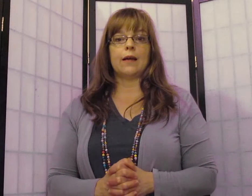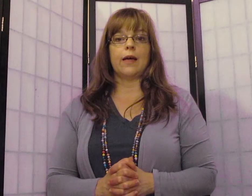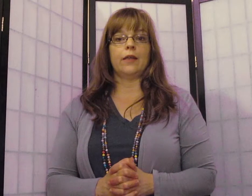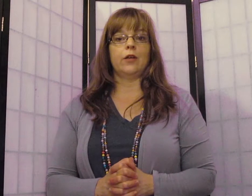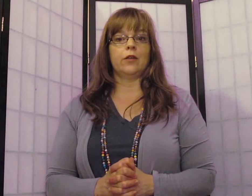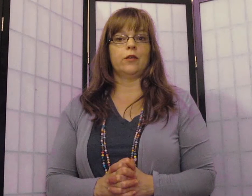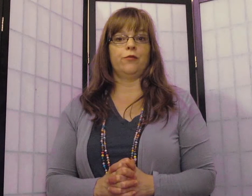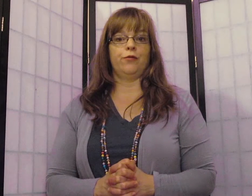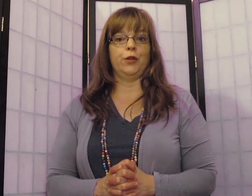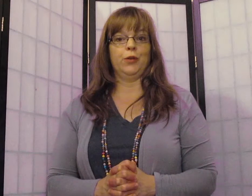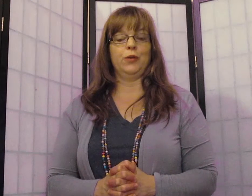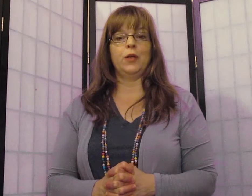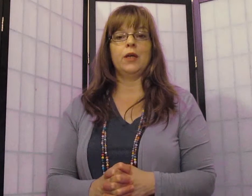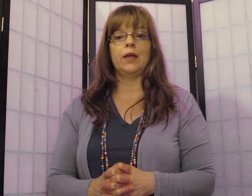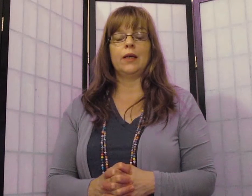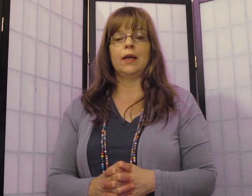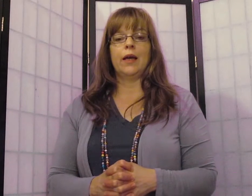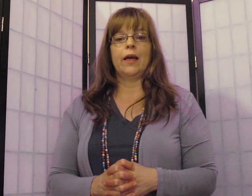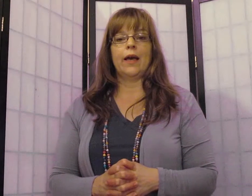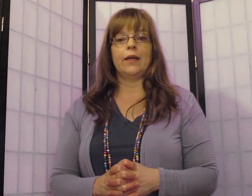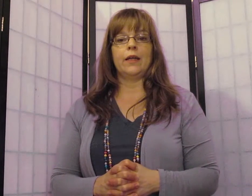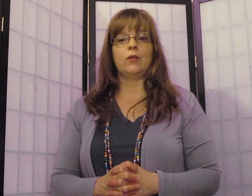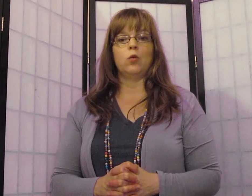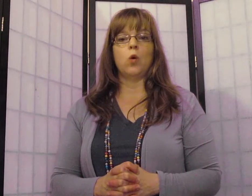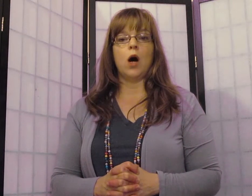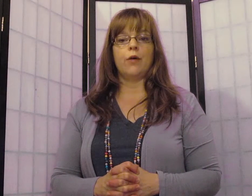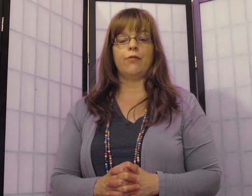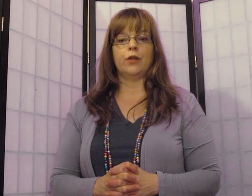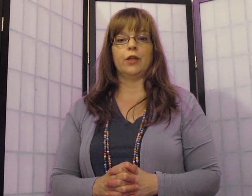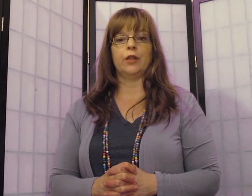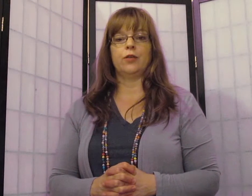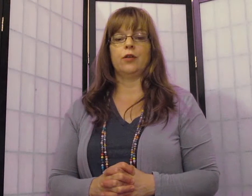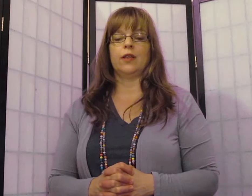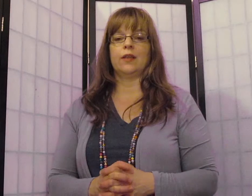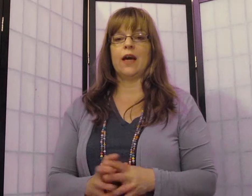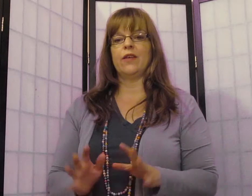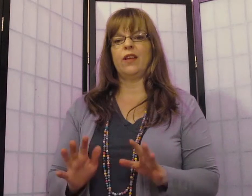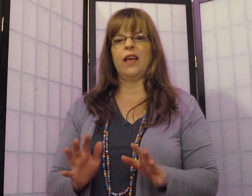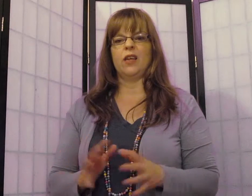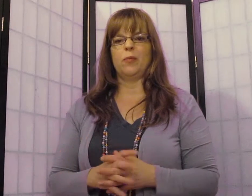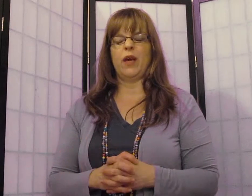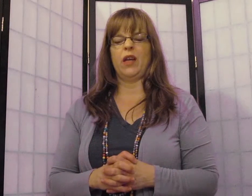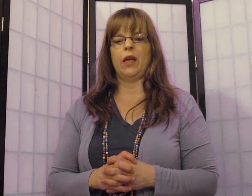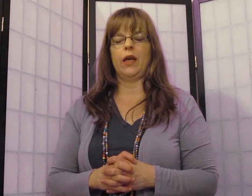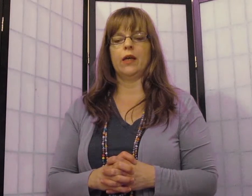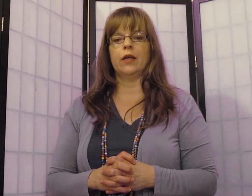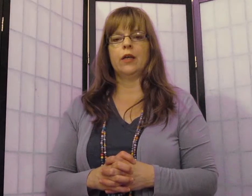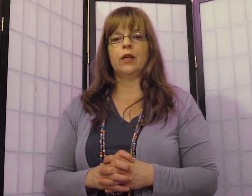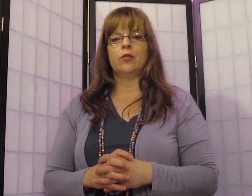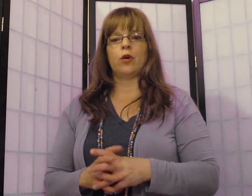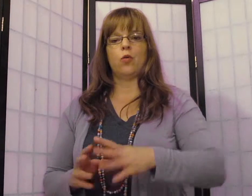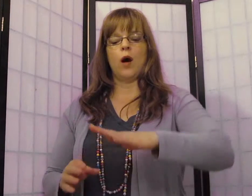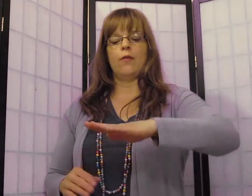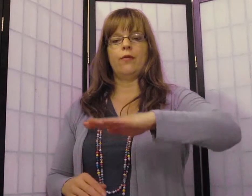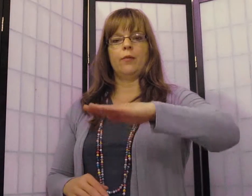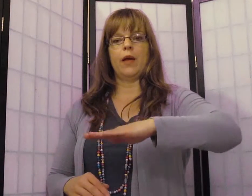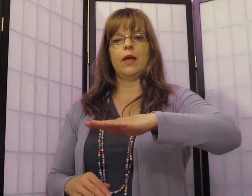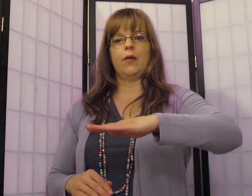Is also food, and it is waffle, so that's kind of related to pancake. So waffle, make a